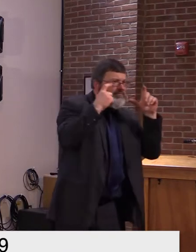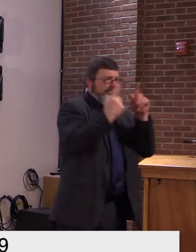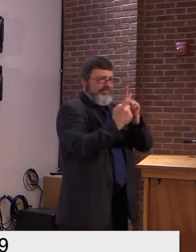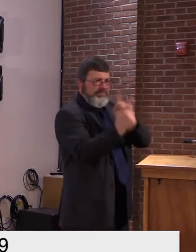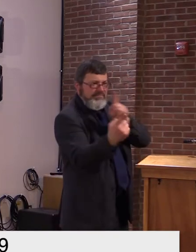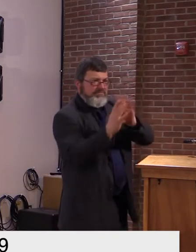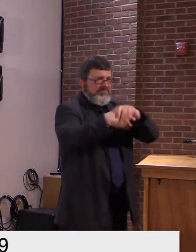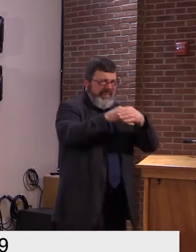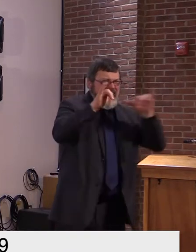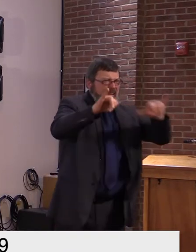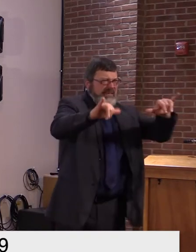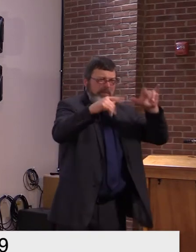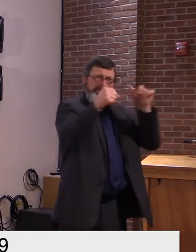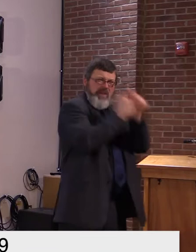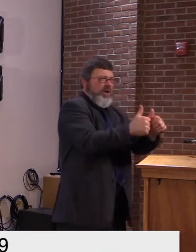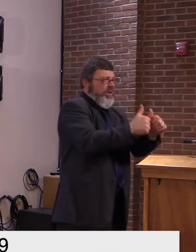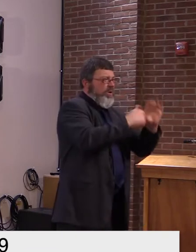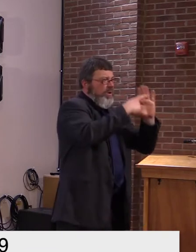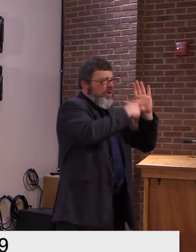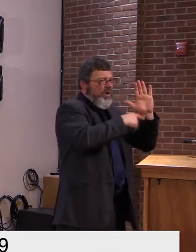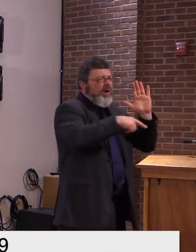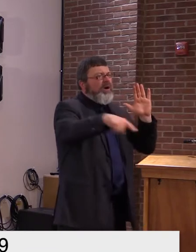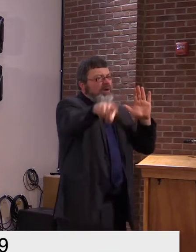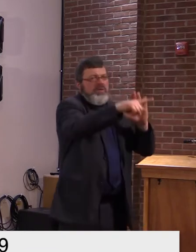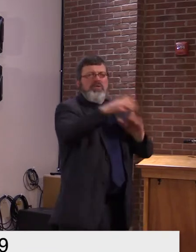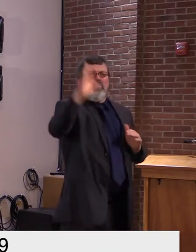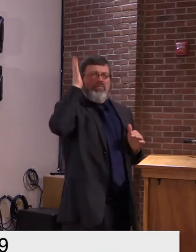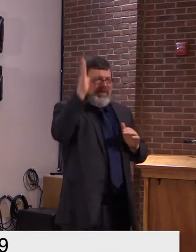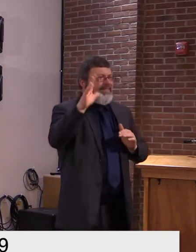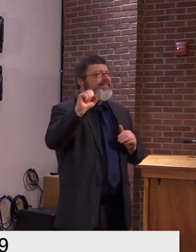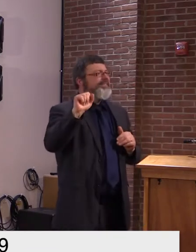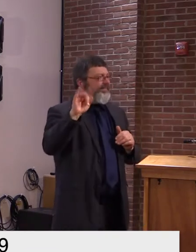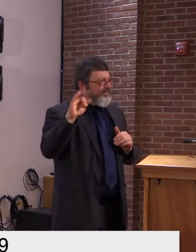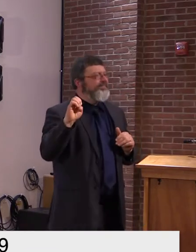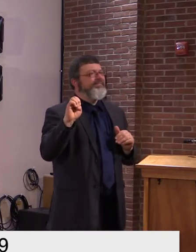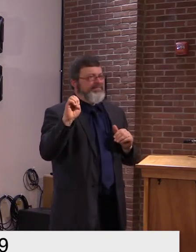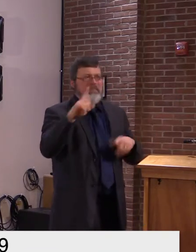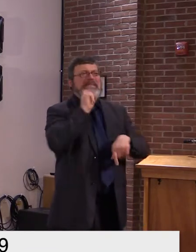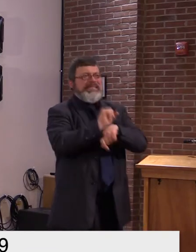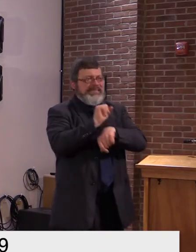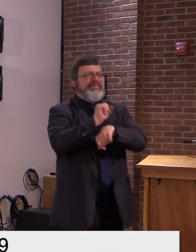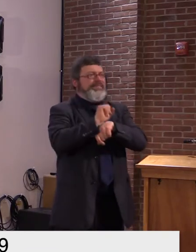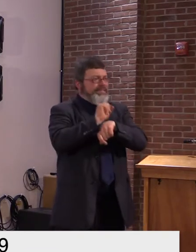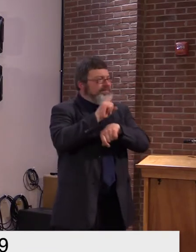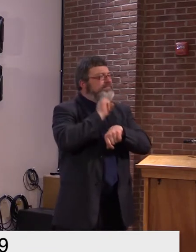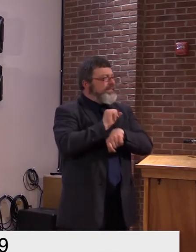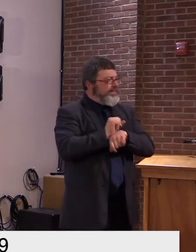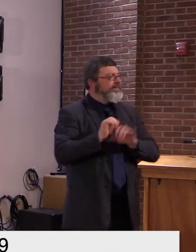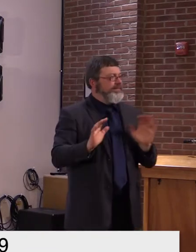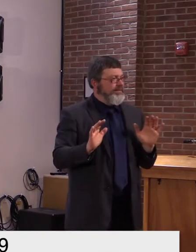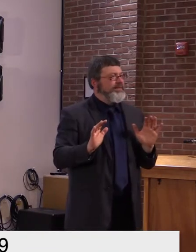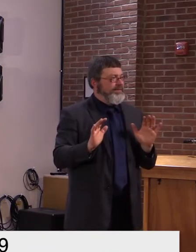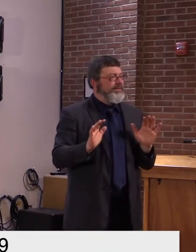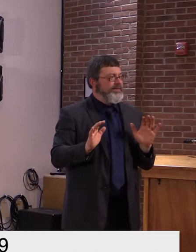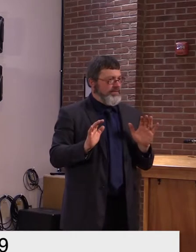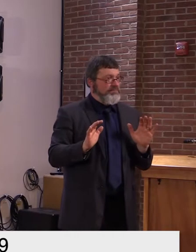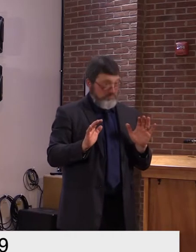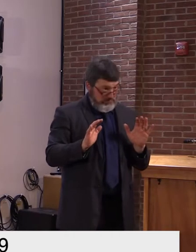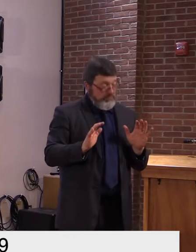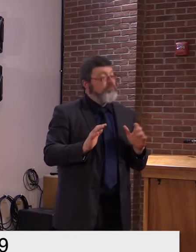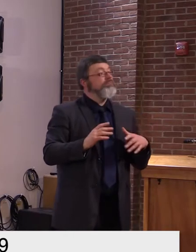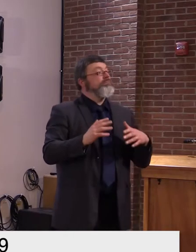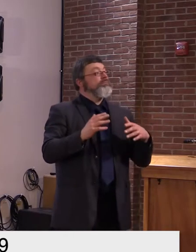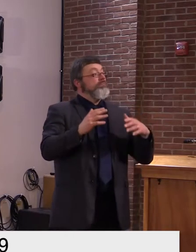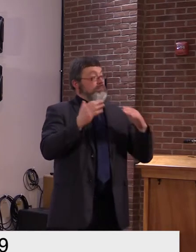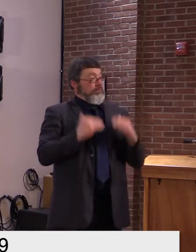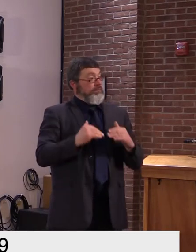Finally, I also want to just acknowledge an important situation that arose in conjunction with surveillance testing.